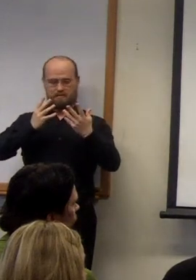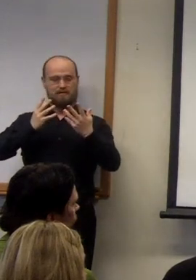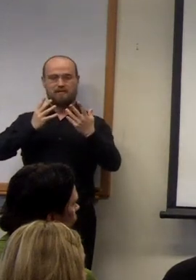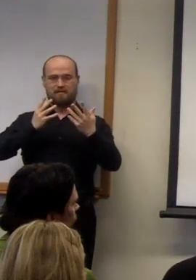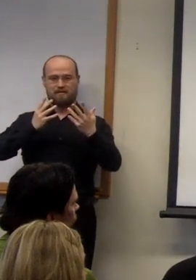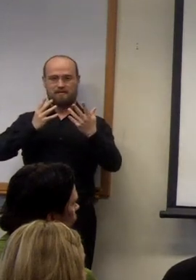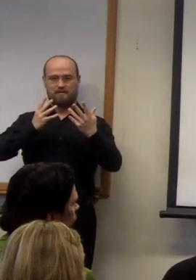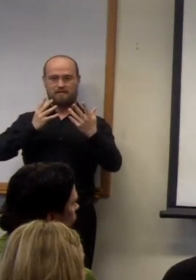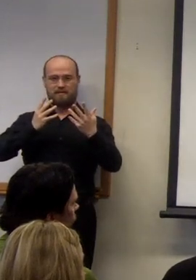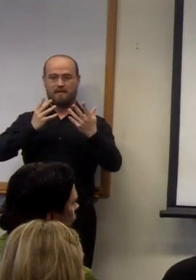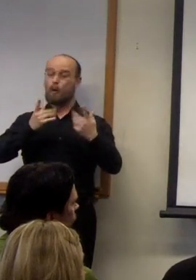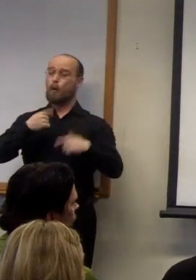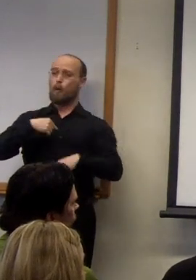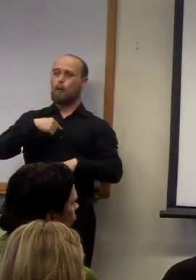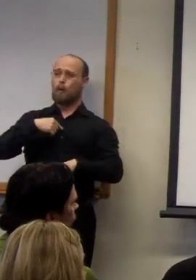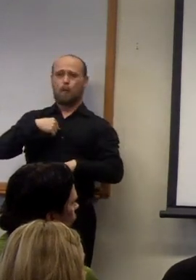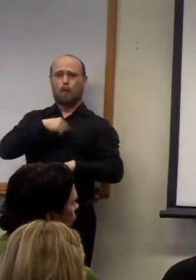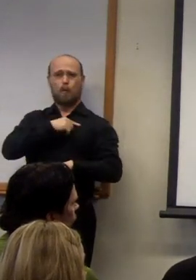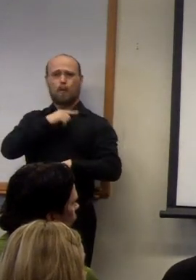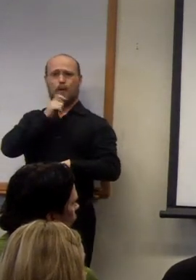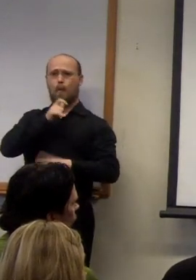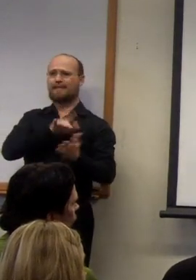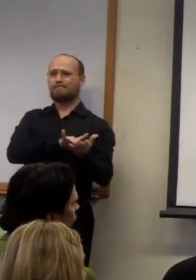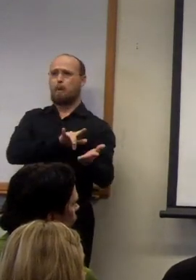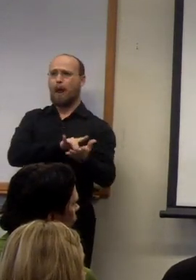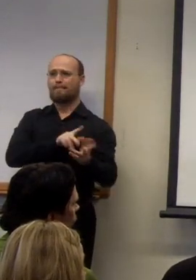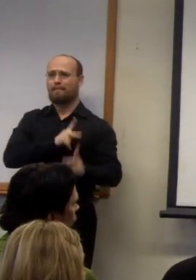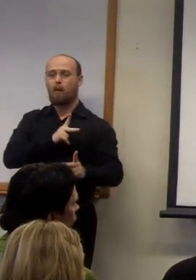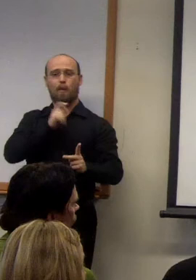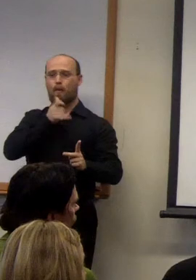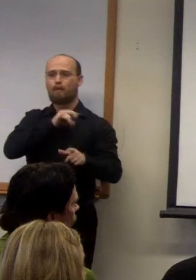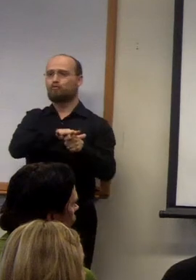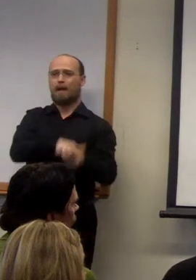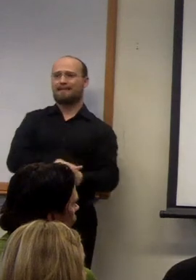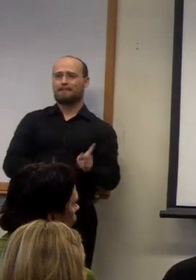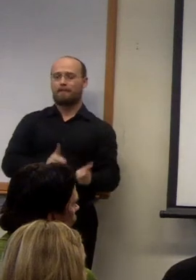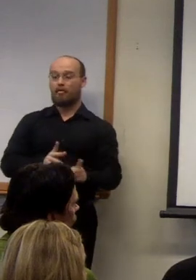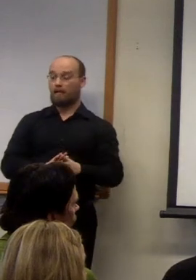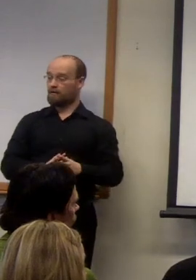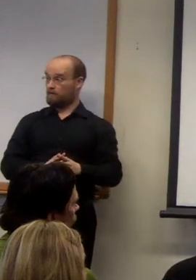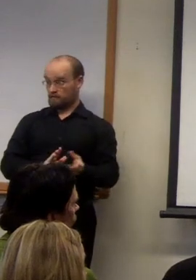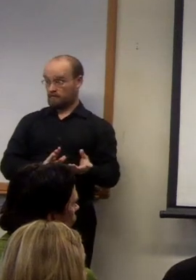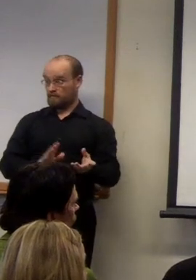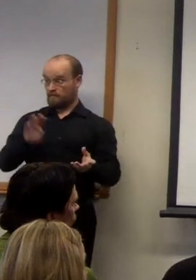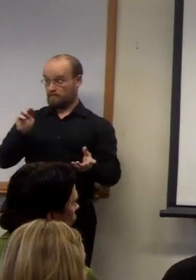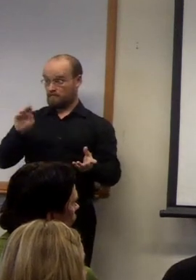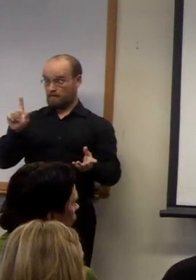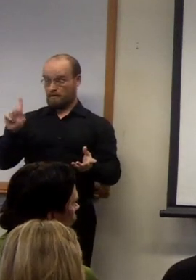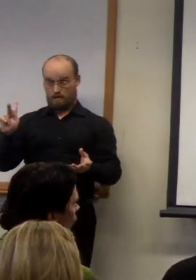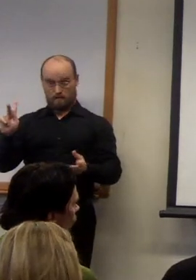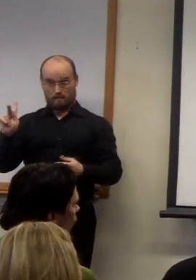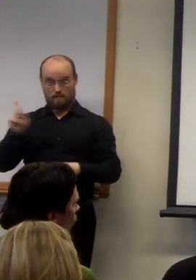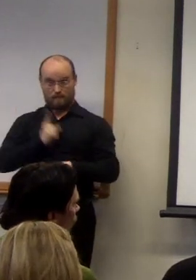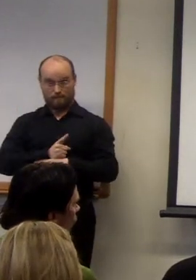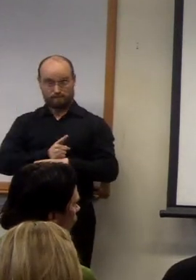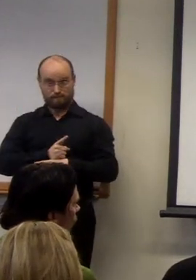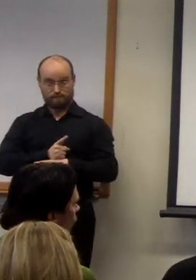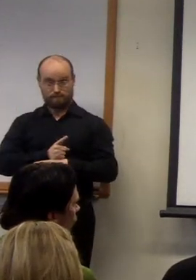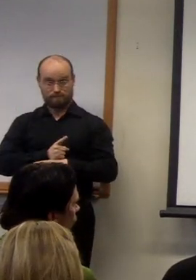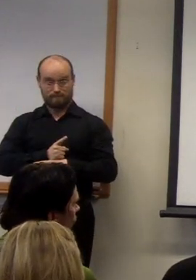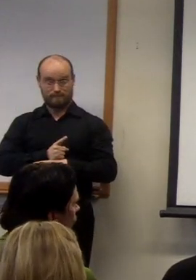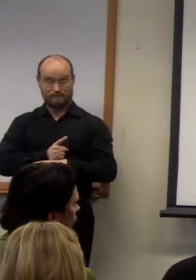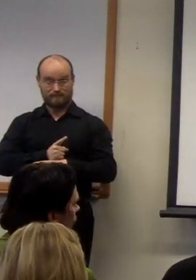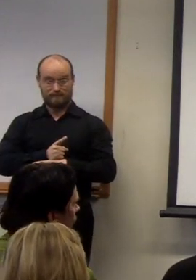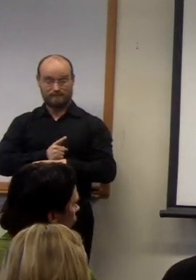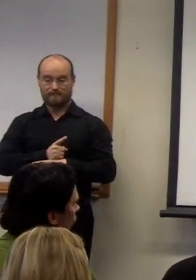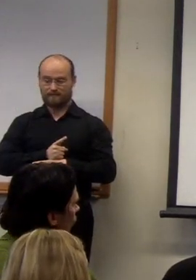you don't exploit people, you don't oppress people. You know, Martin Luther King, right? You know, like they'll